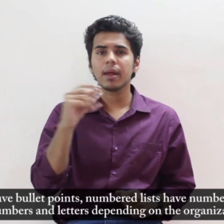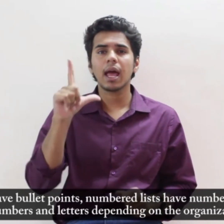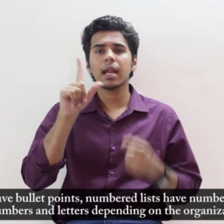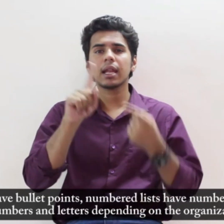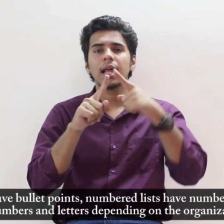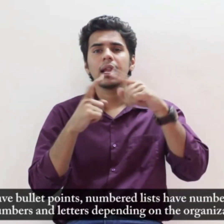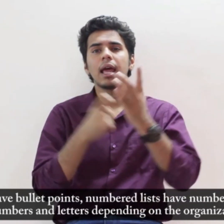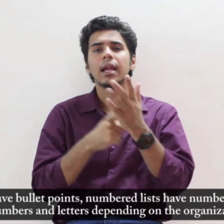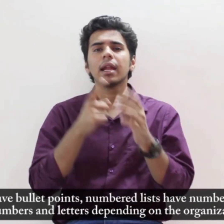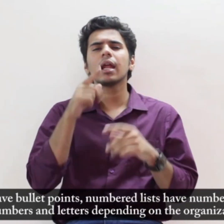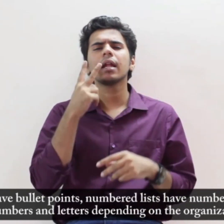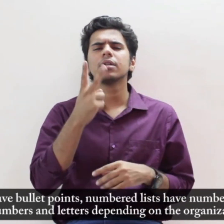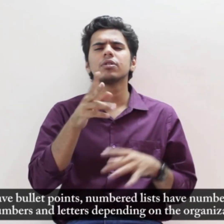the organization of the list.